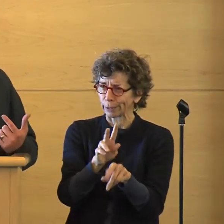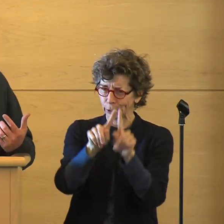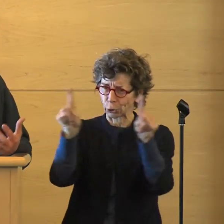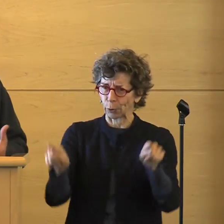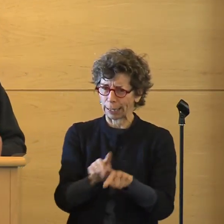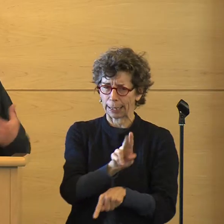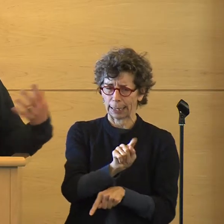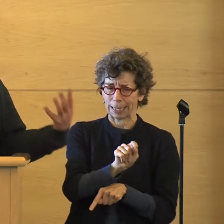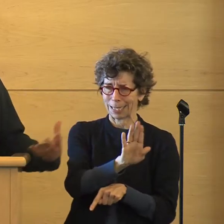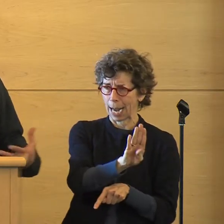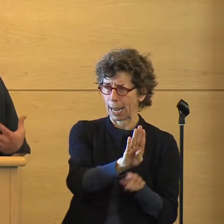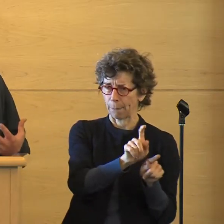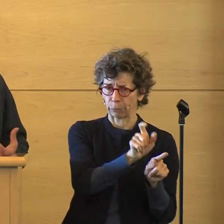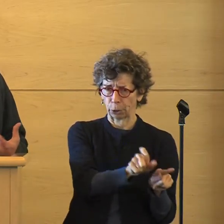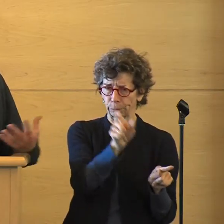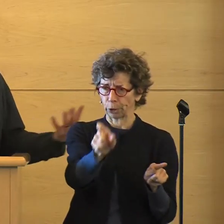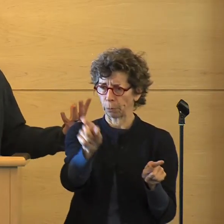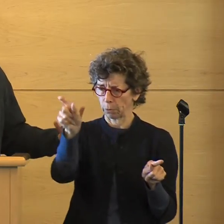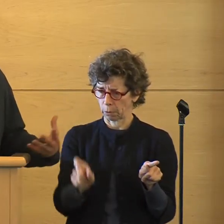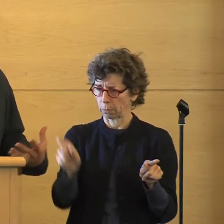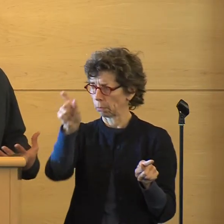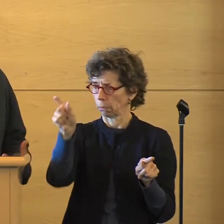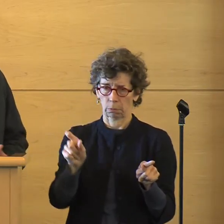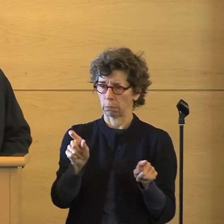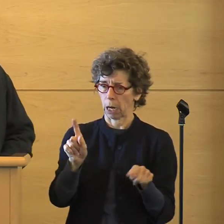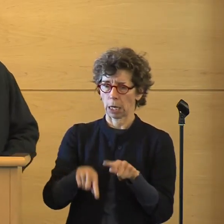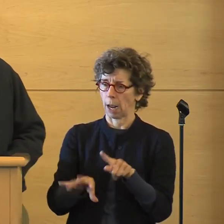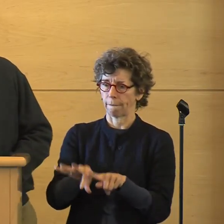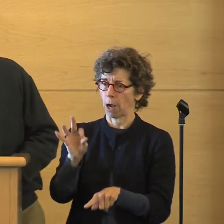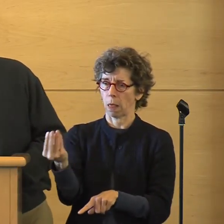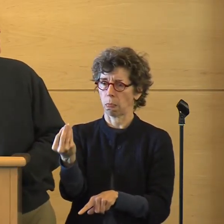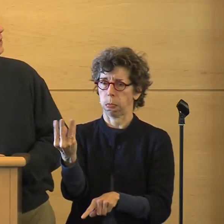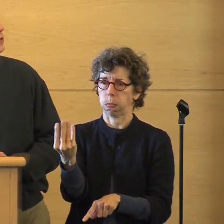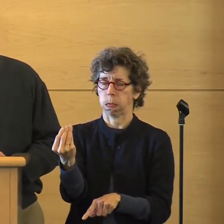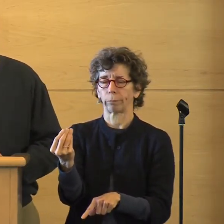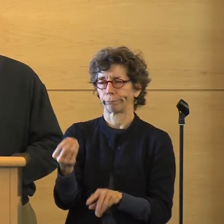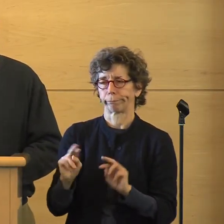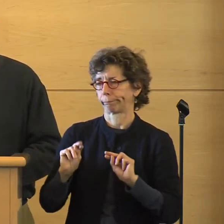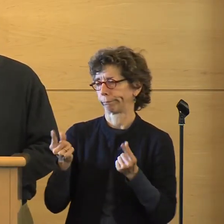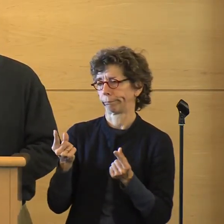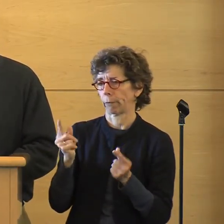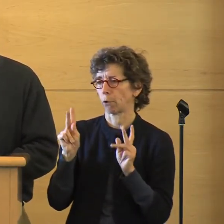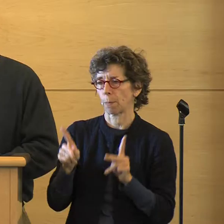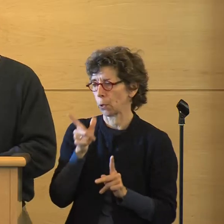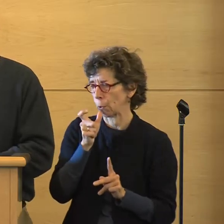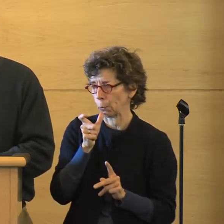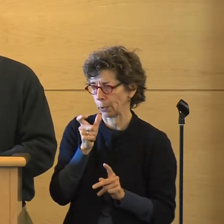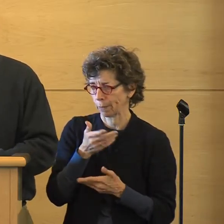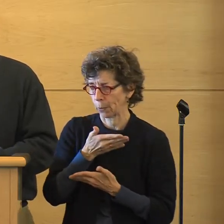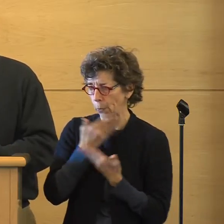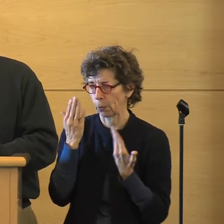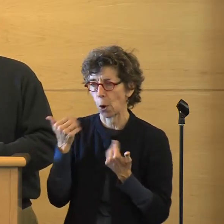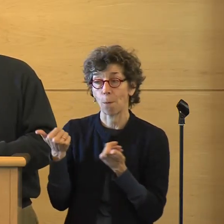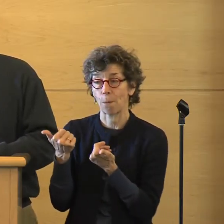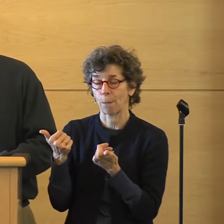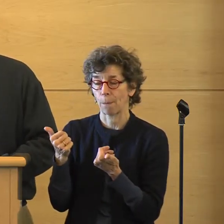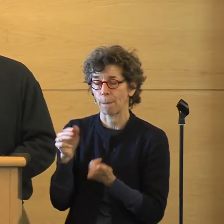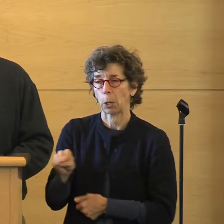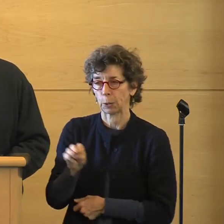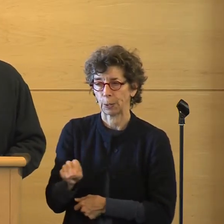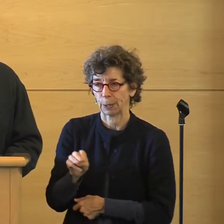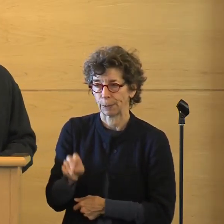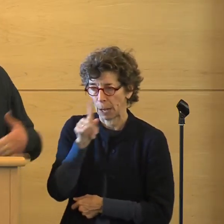even keyboard accessible, but you can't figure out where you are. There's no visible focus that's sort